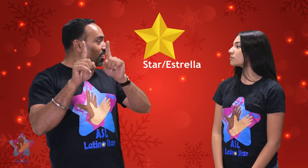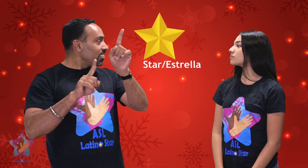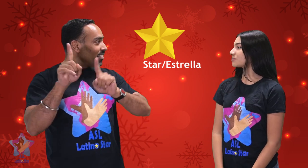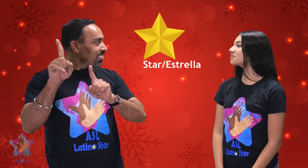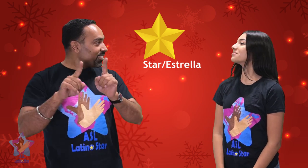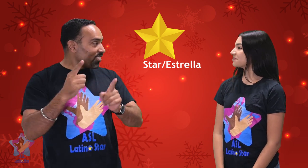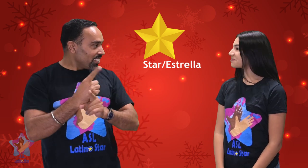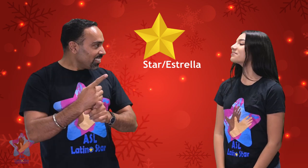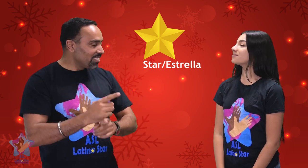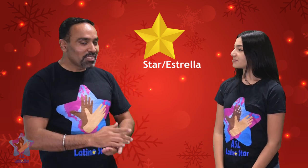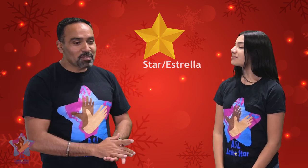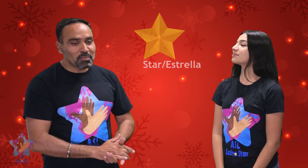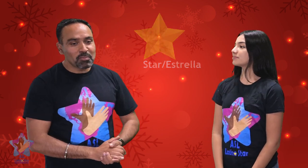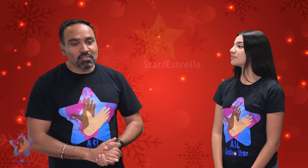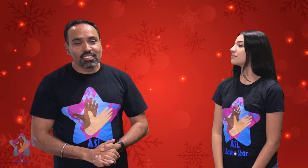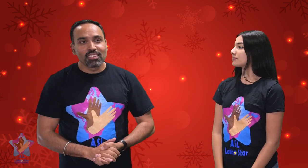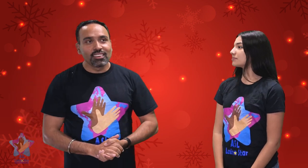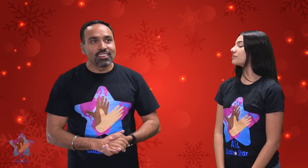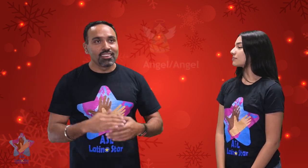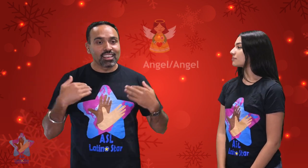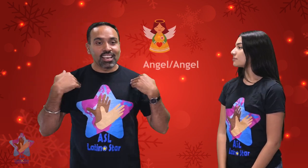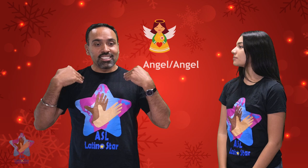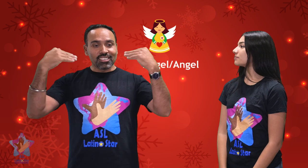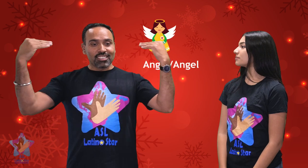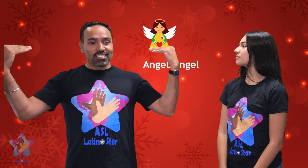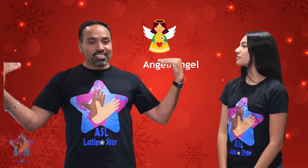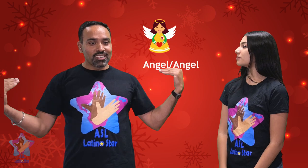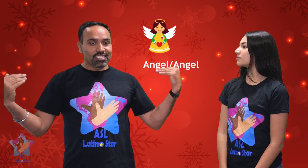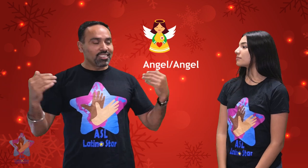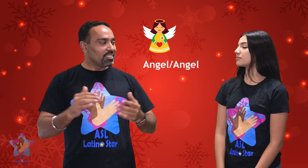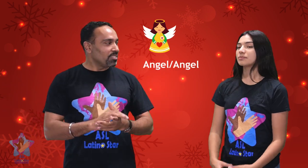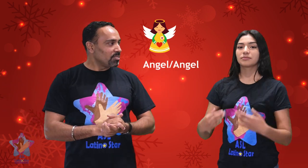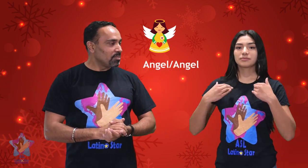Star. Right? Angel. Angel.